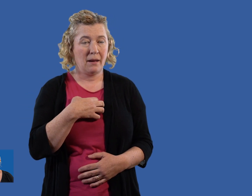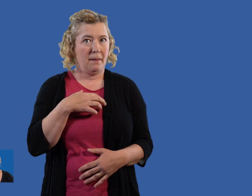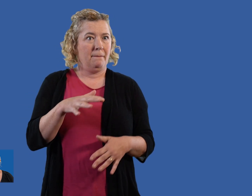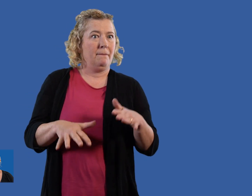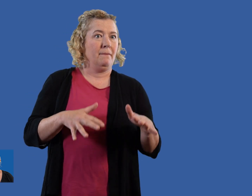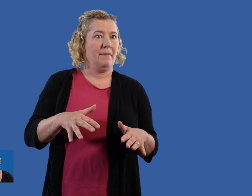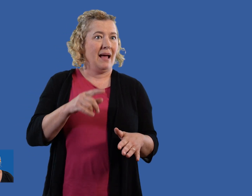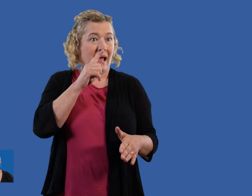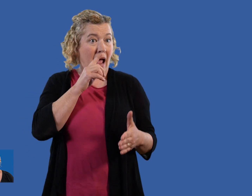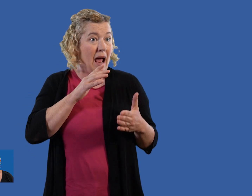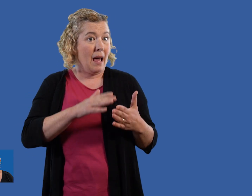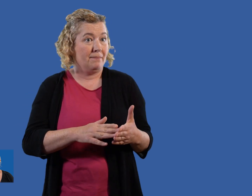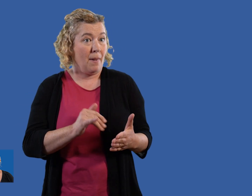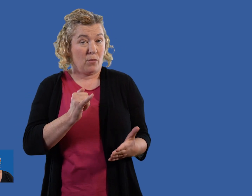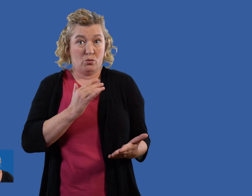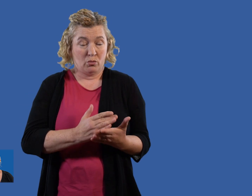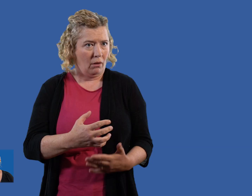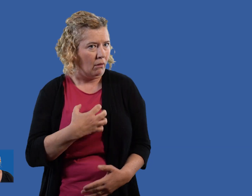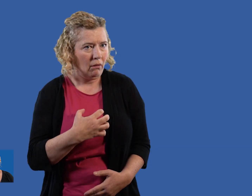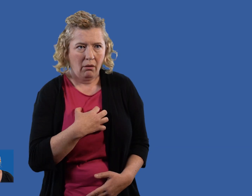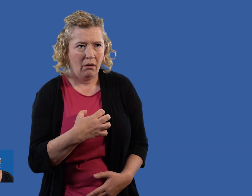fear, helplessness, or horror.